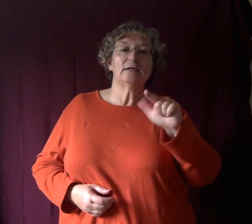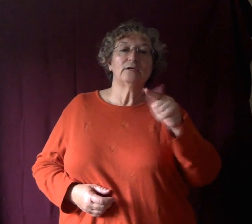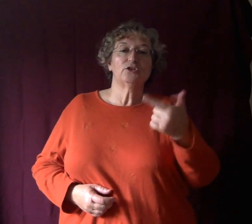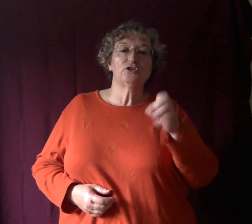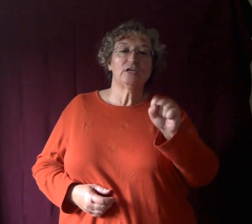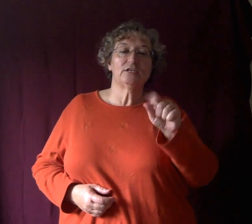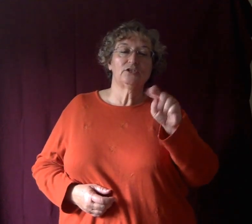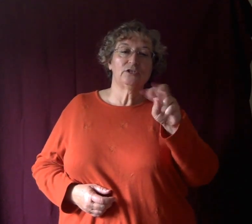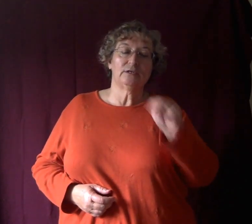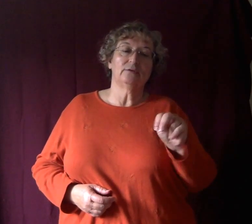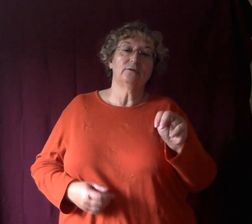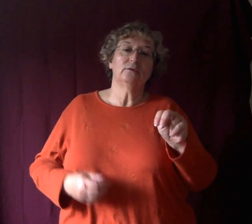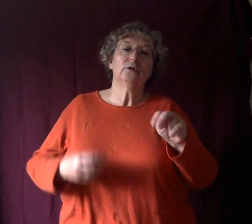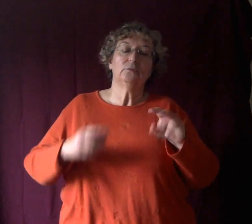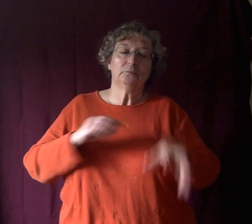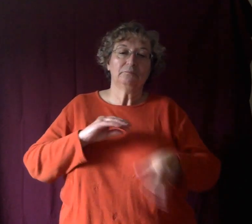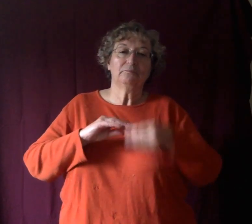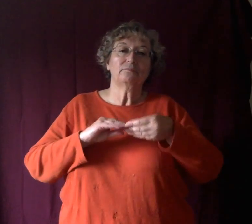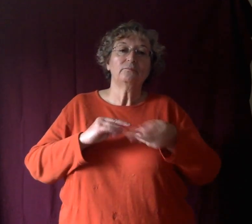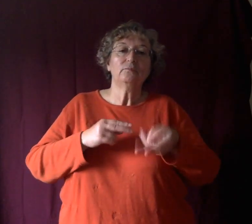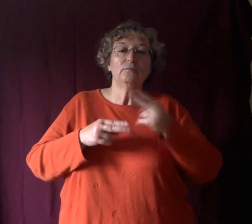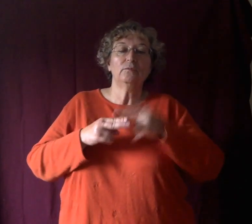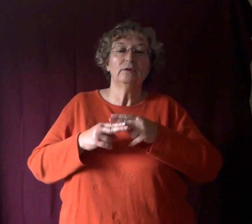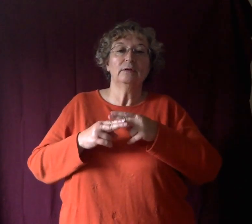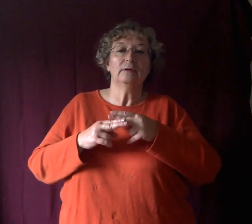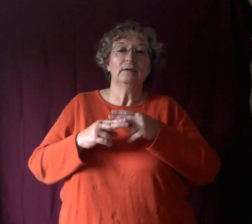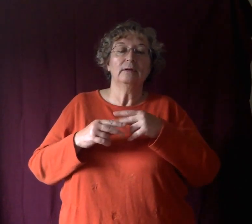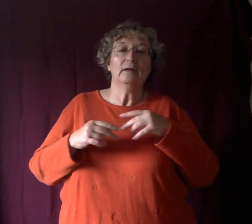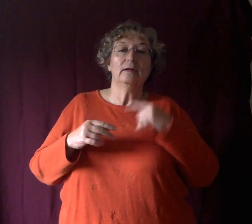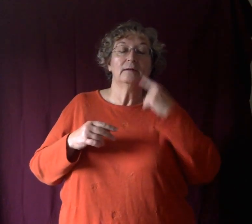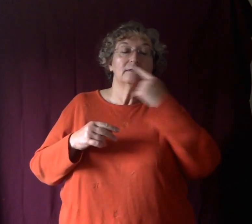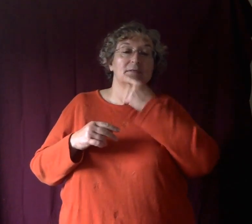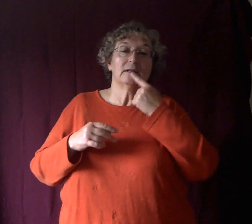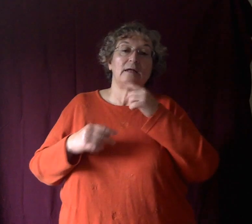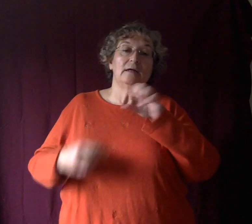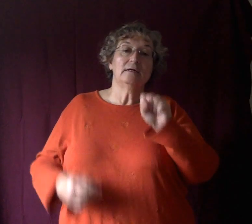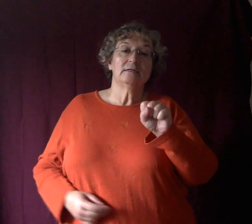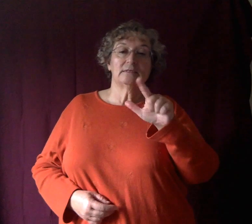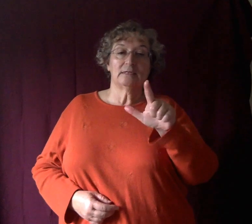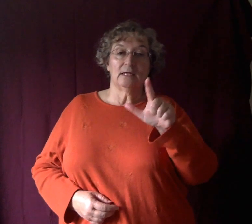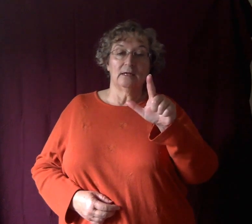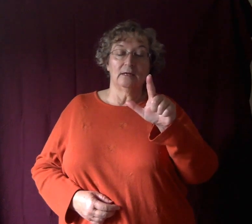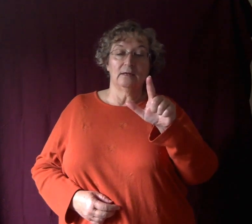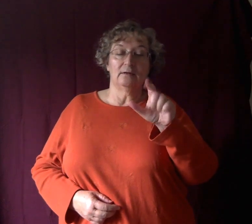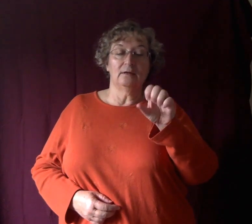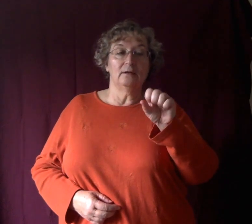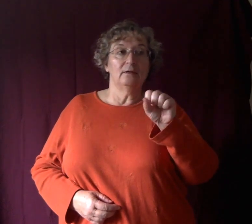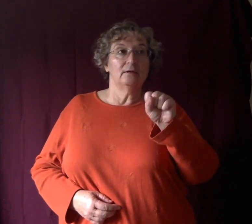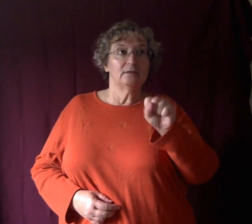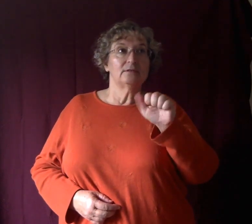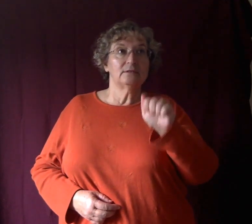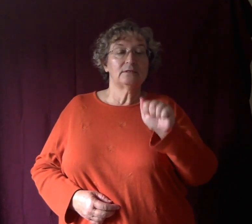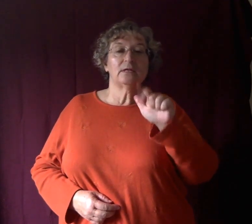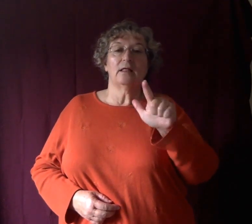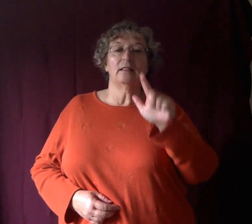your mouth, saliva will be used to break carbohydrates or sugars down into smaller structures known